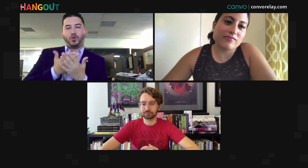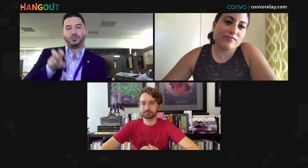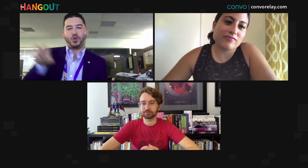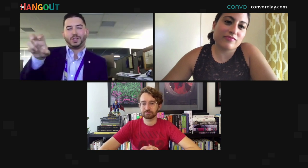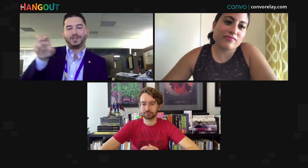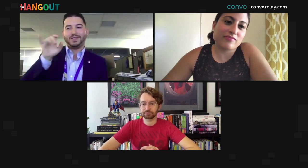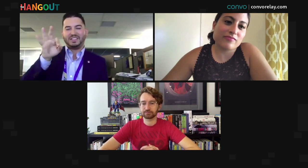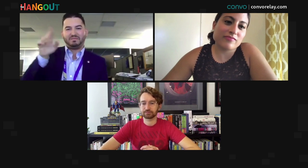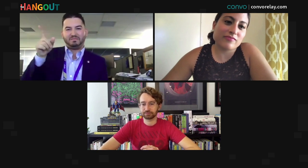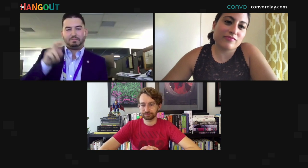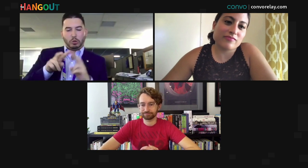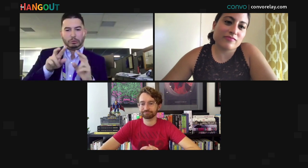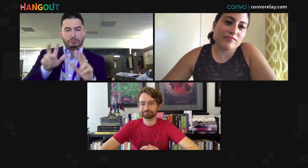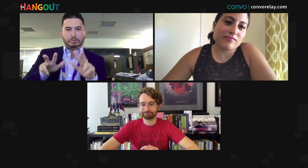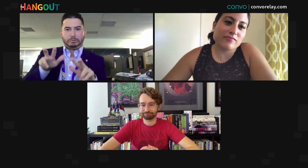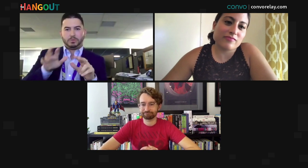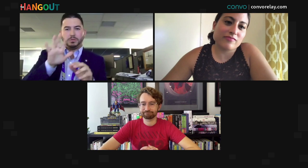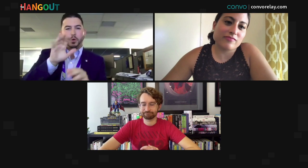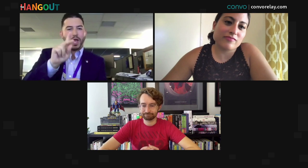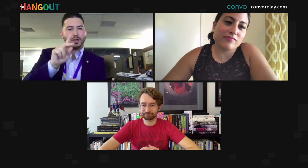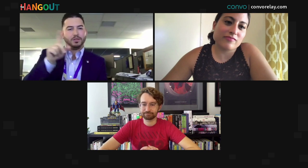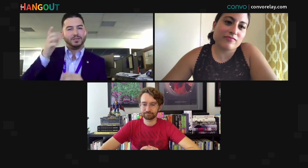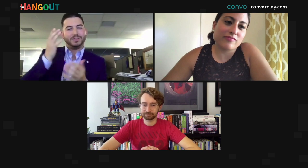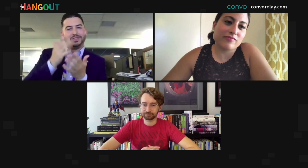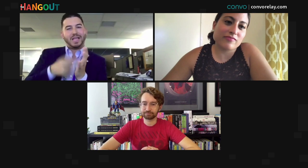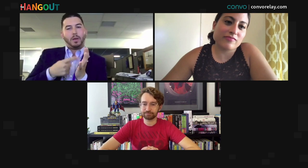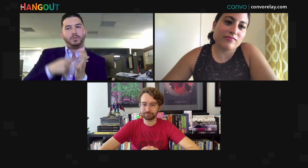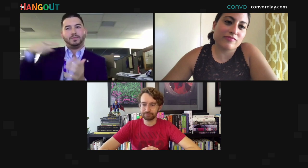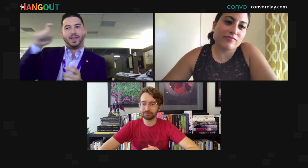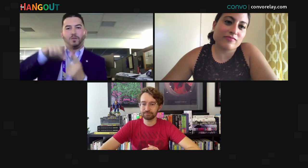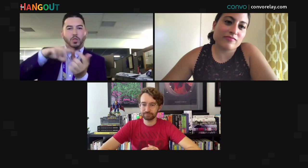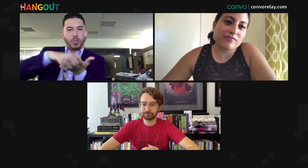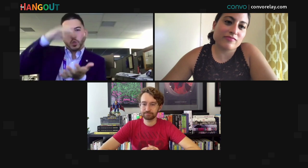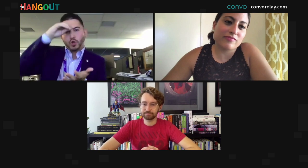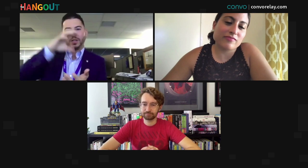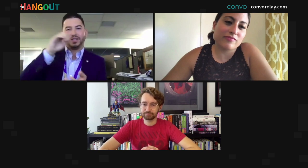the company refuses to provide those accommodations,